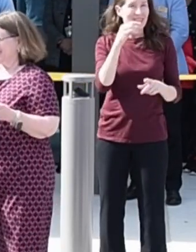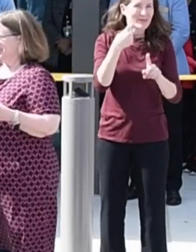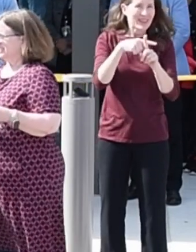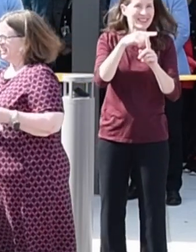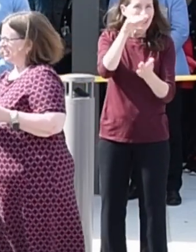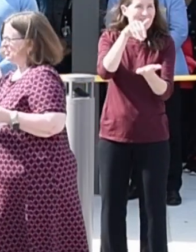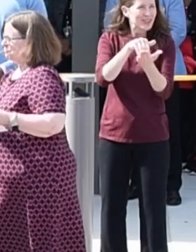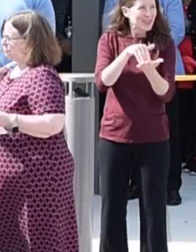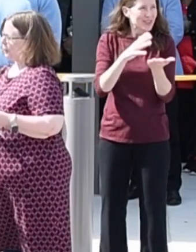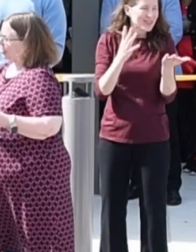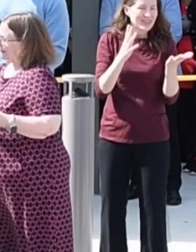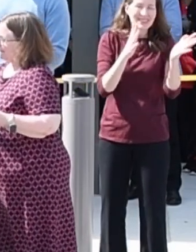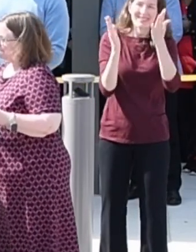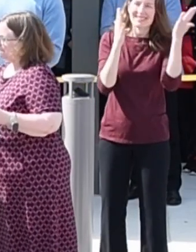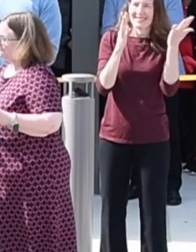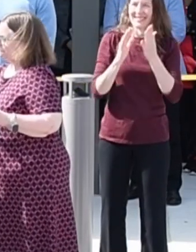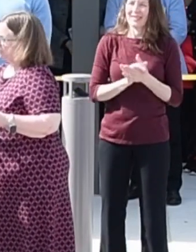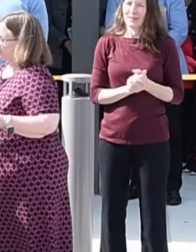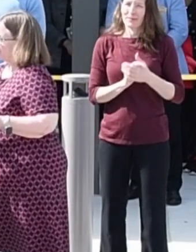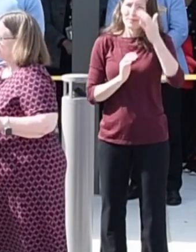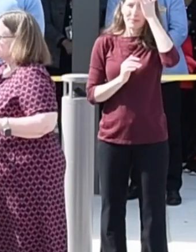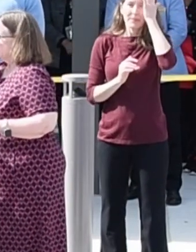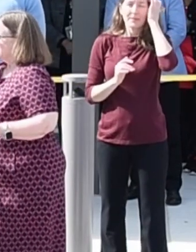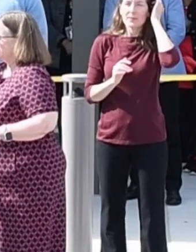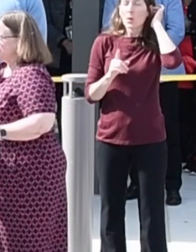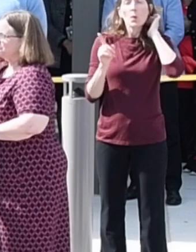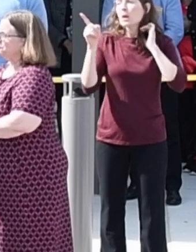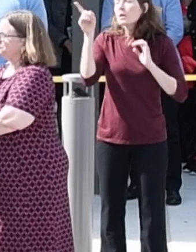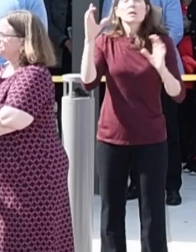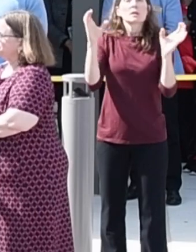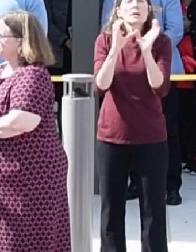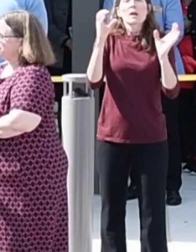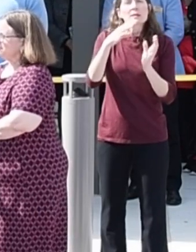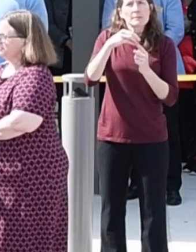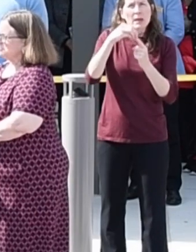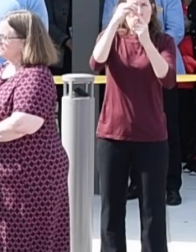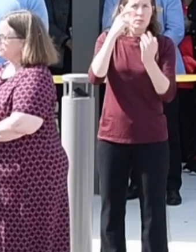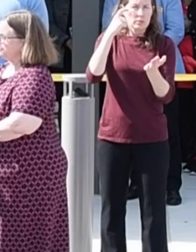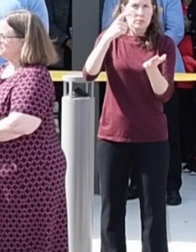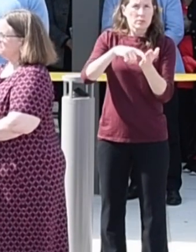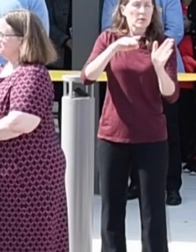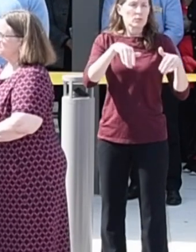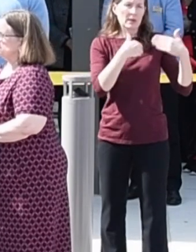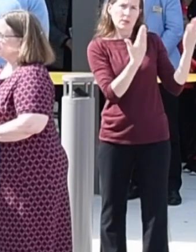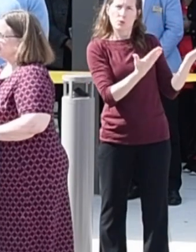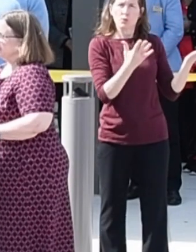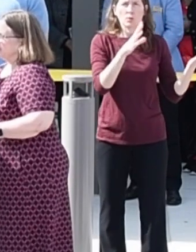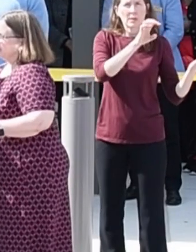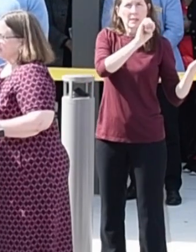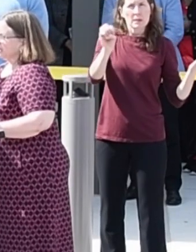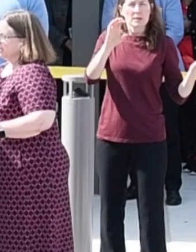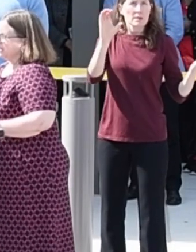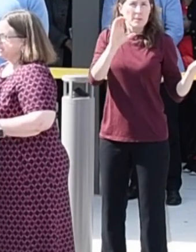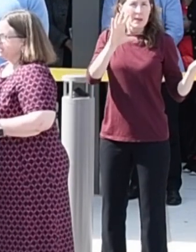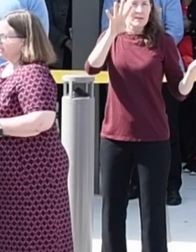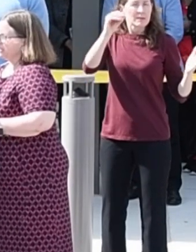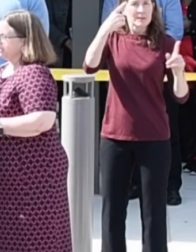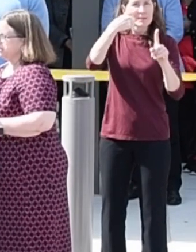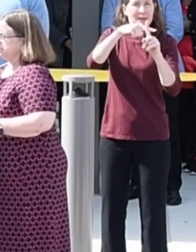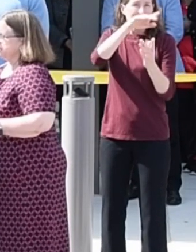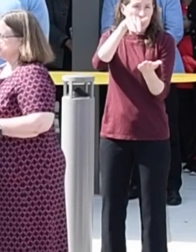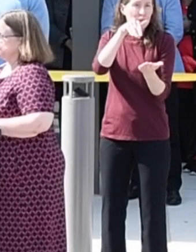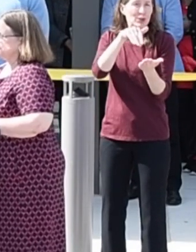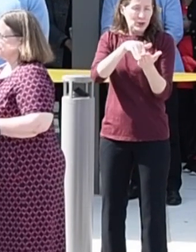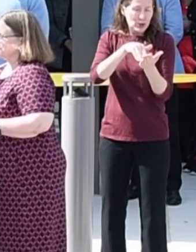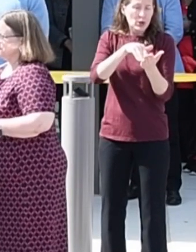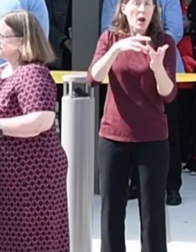exciting. So the Certificate of Special Recognition presented to East Columbia 50-Plus Center on the occasion of its